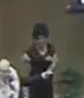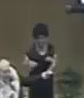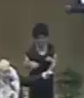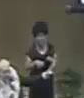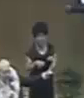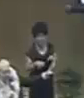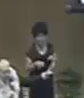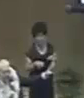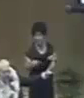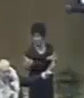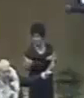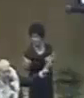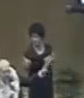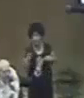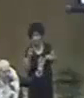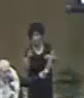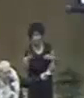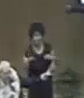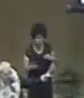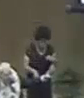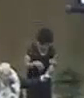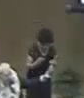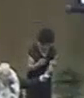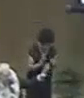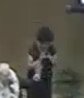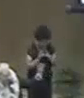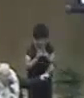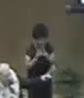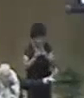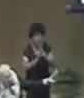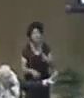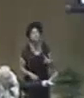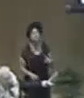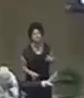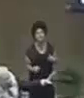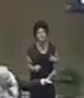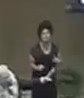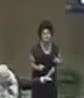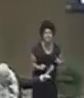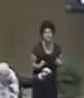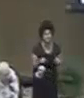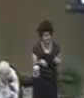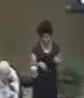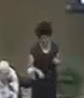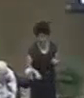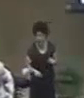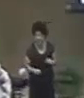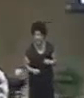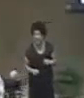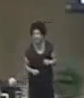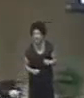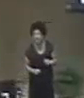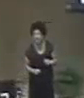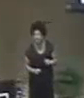very poor internet. Okay? When you get sharing 50 megabytes or something across all those islands, that's